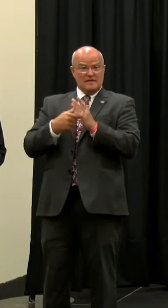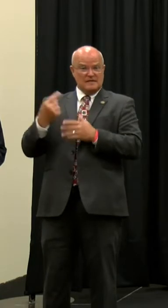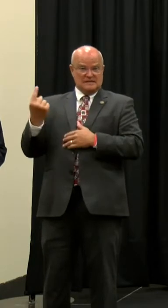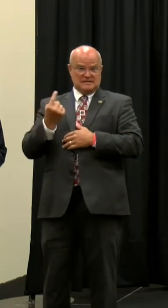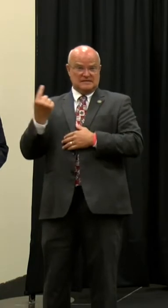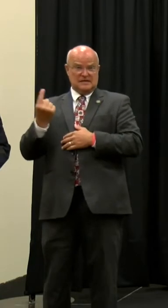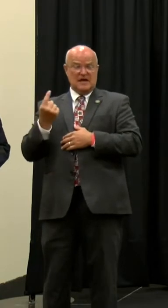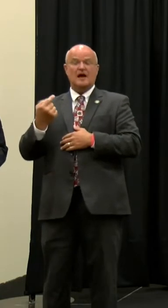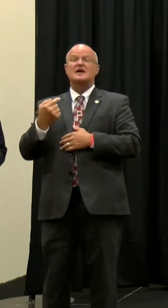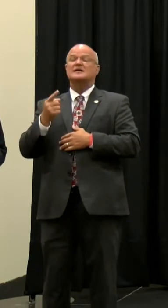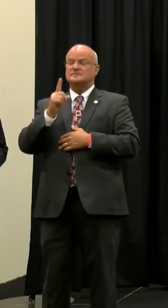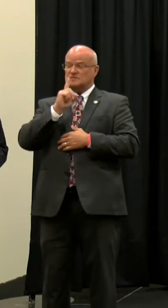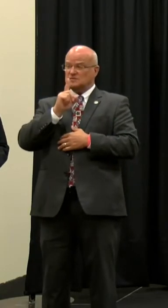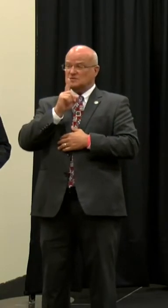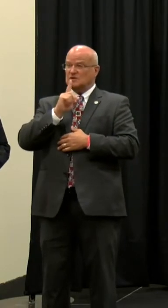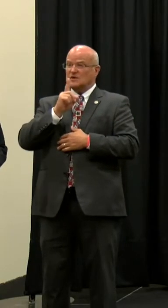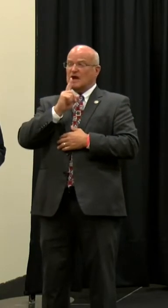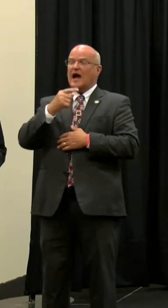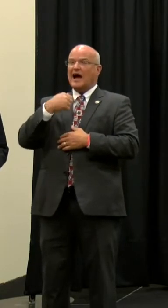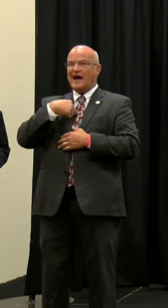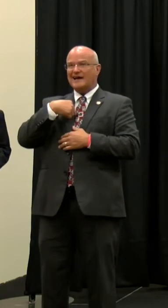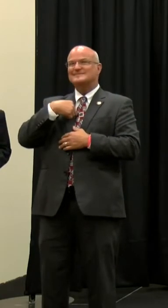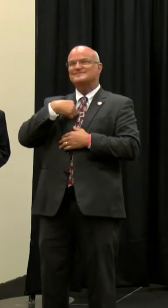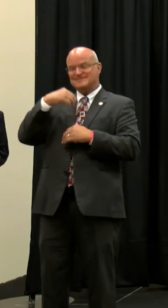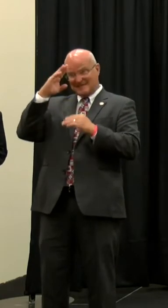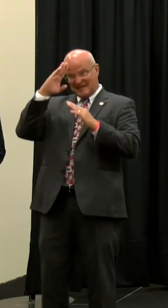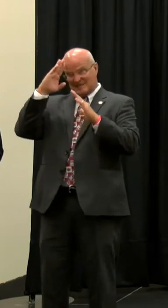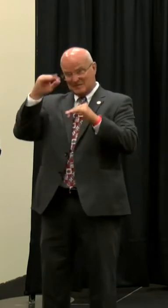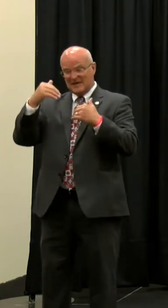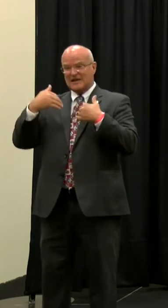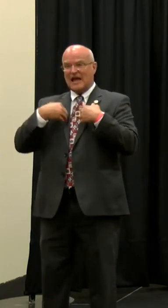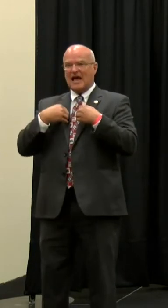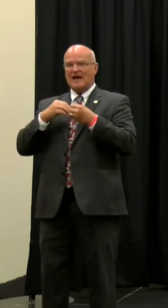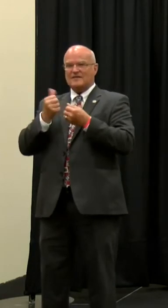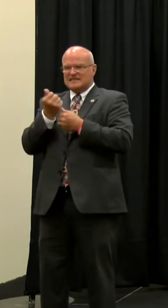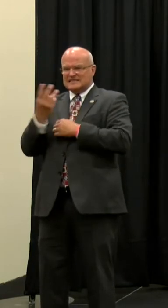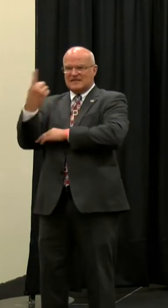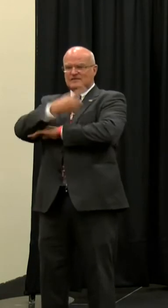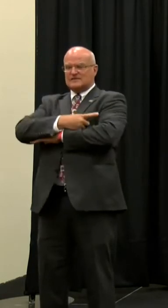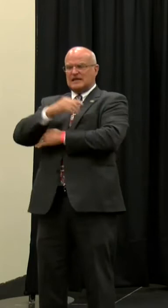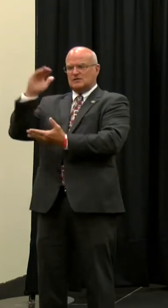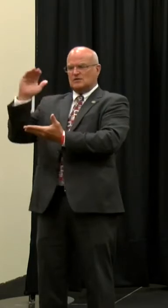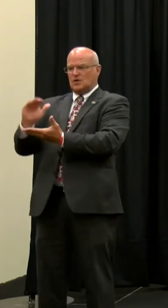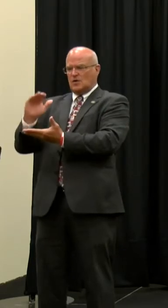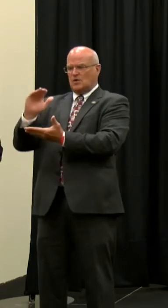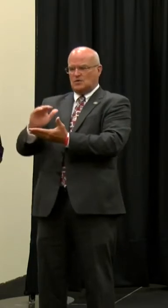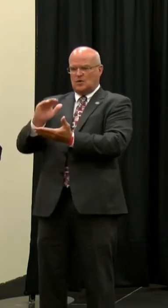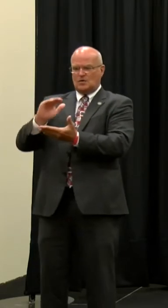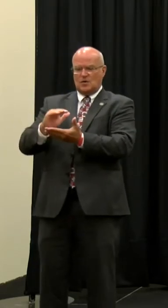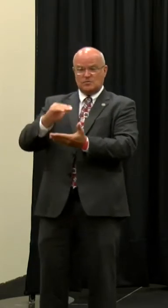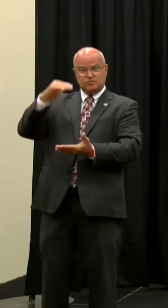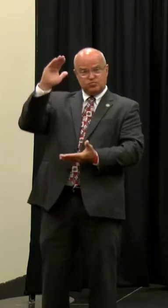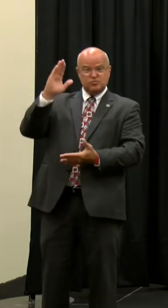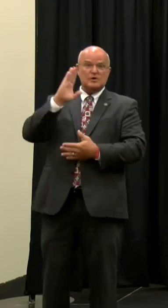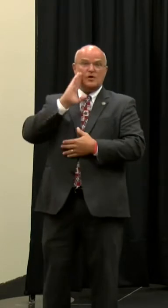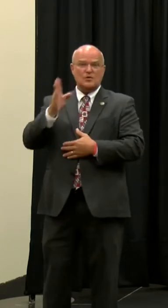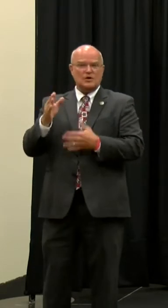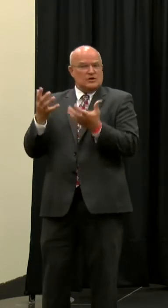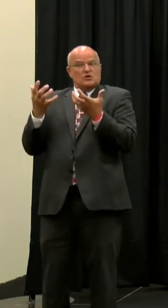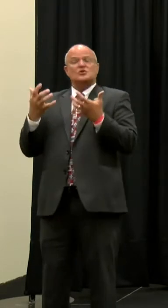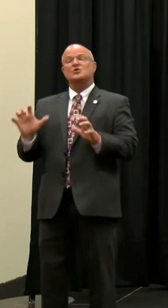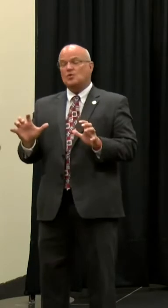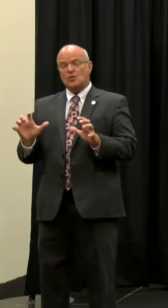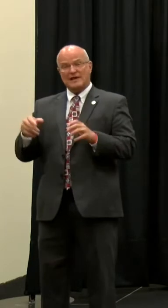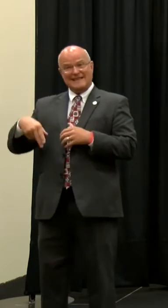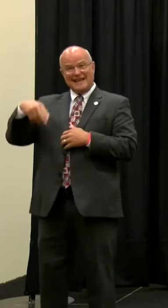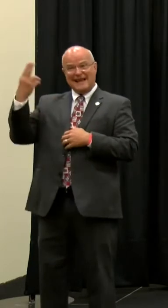something that I actually expected. When you have a number of lower days, that you're going to have a spike at one point. You don't want it to be